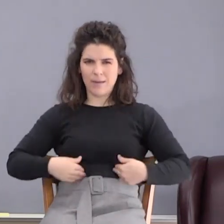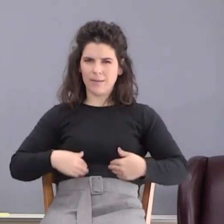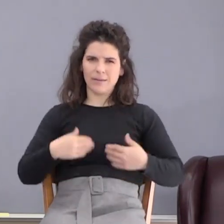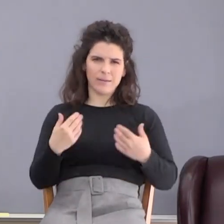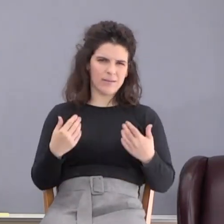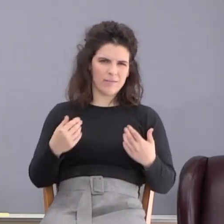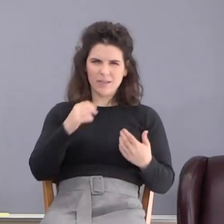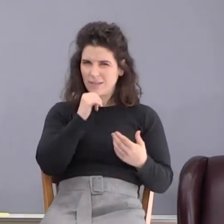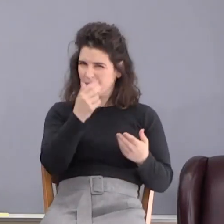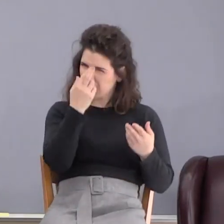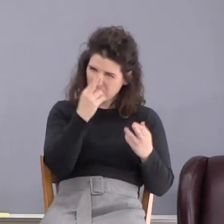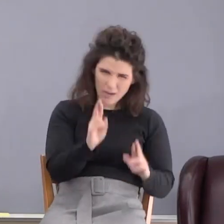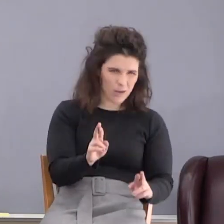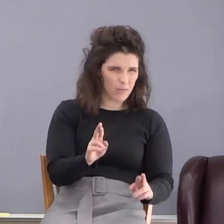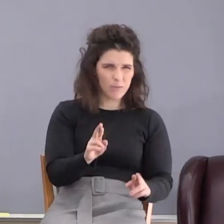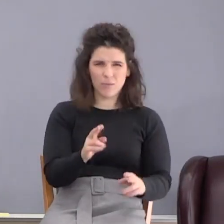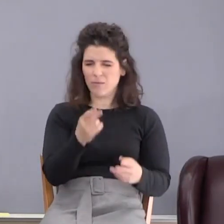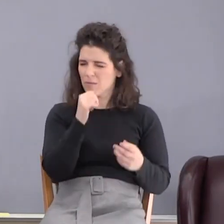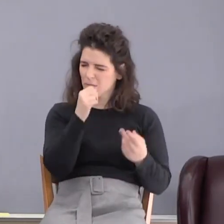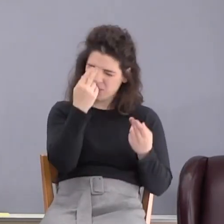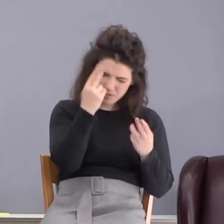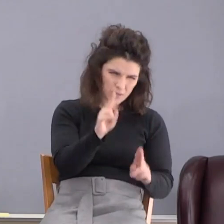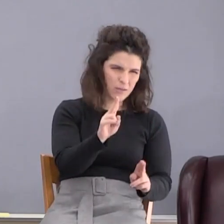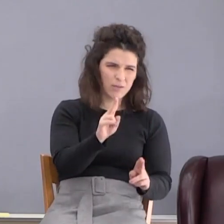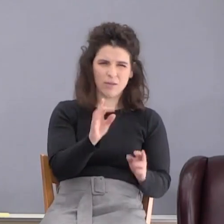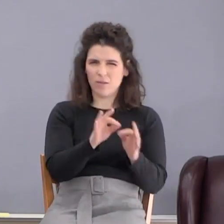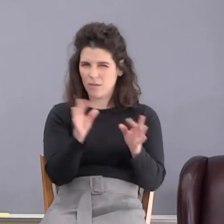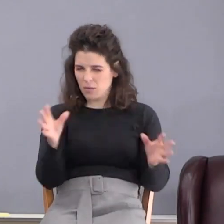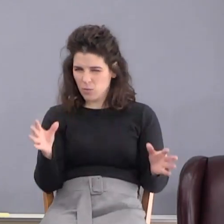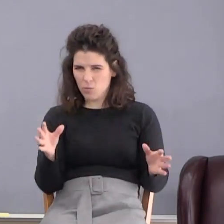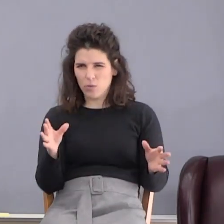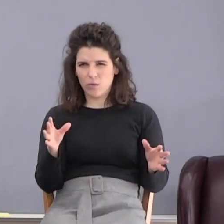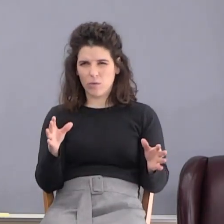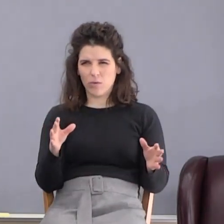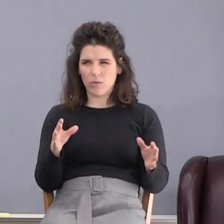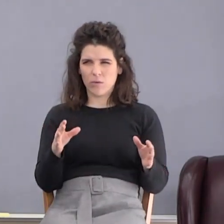is a dishonorable, unworthy,